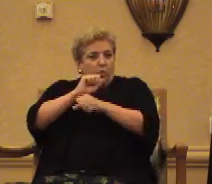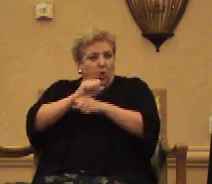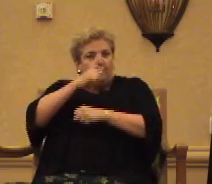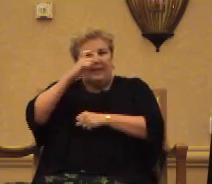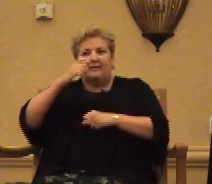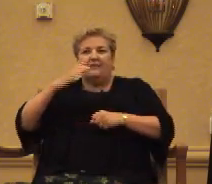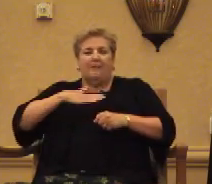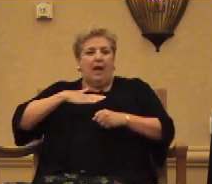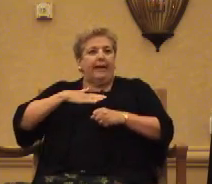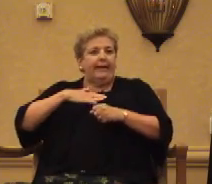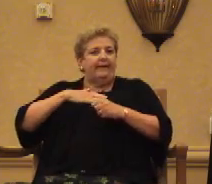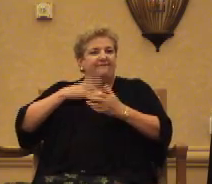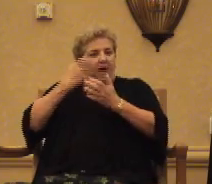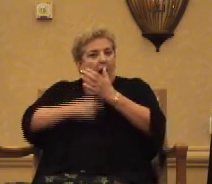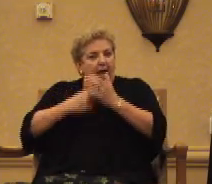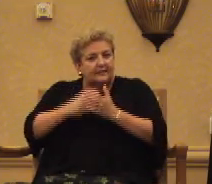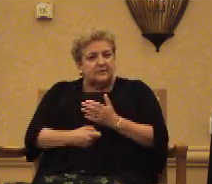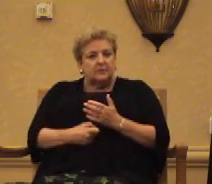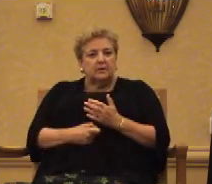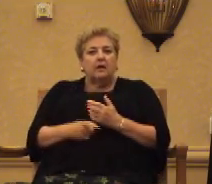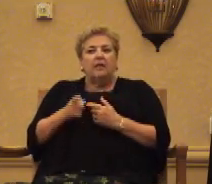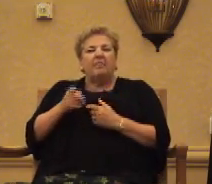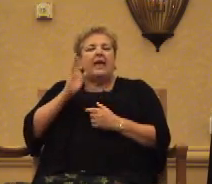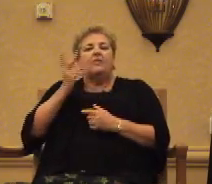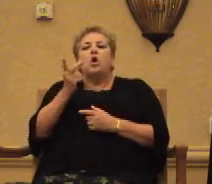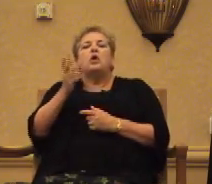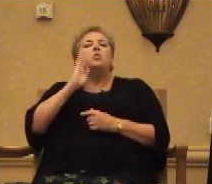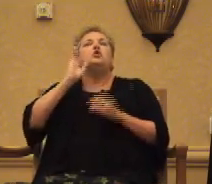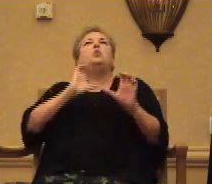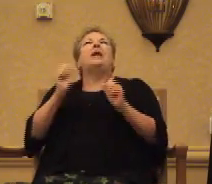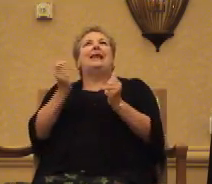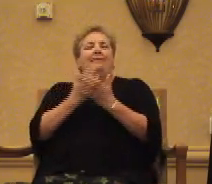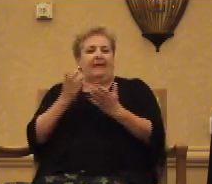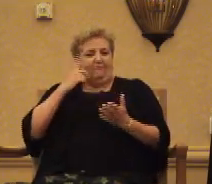and stuff. They'd have done anything. And